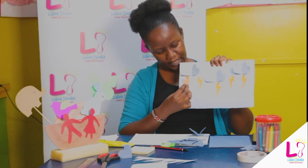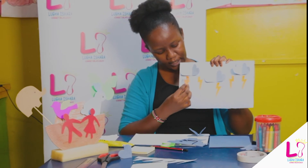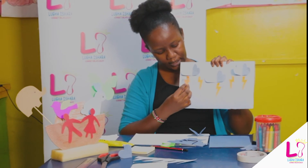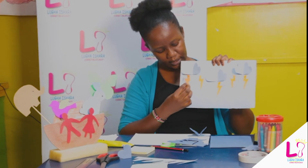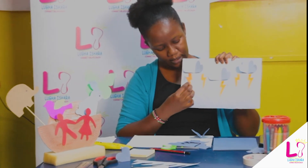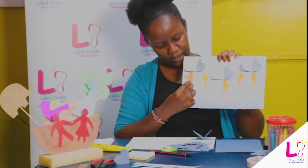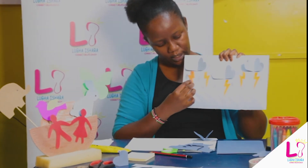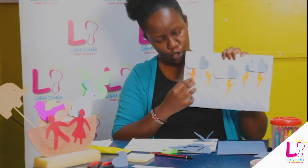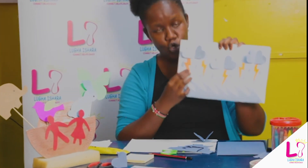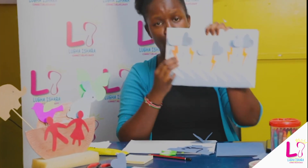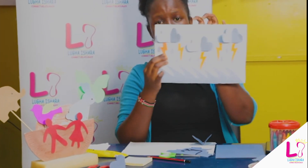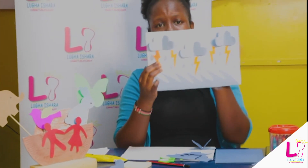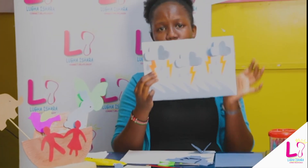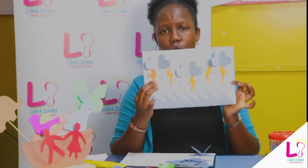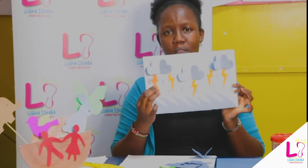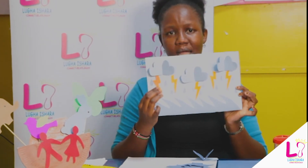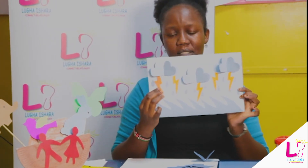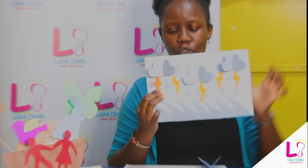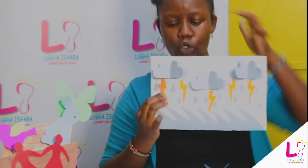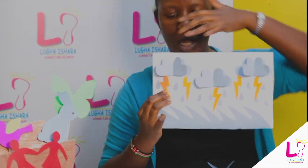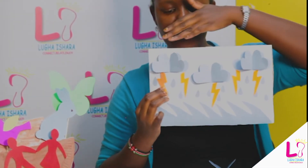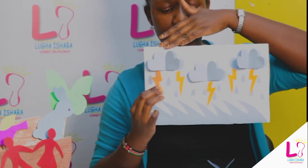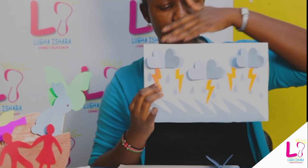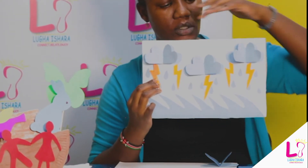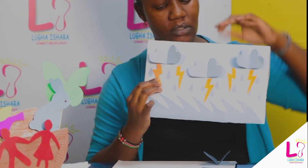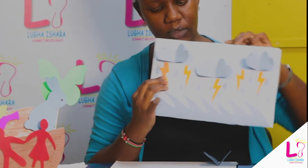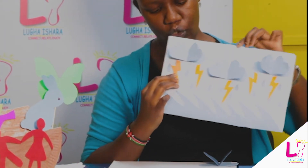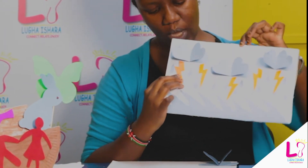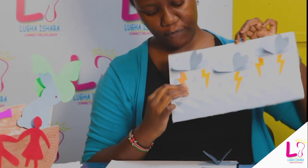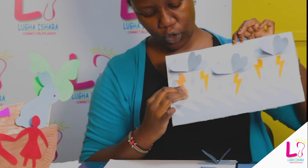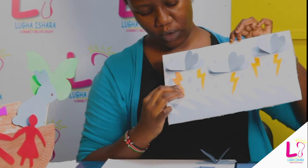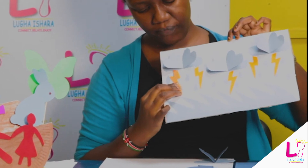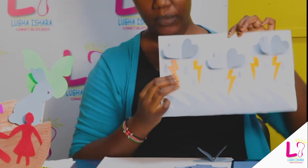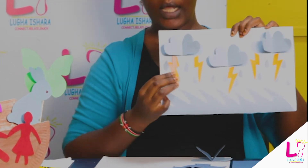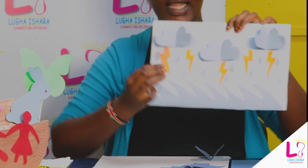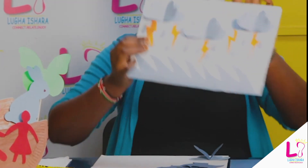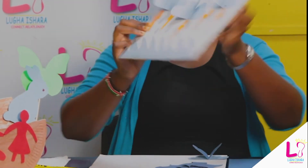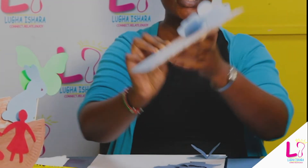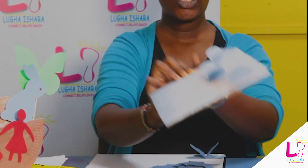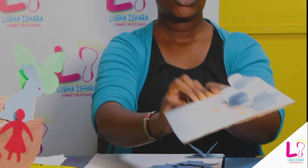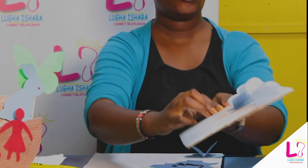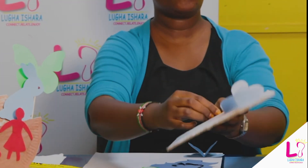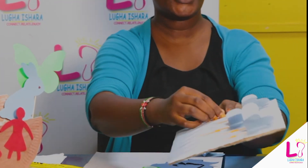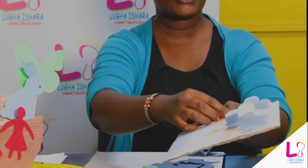it, glue it on that. So you have your clouds, you have your lightning strike.